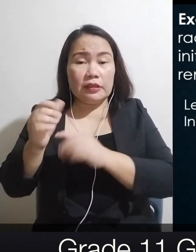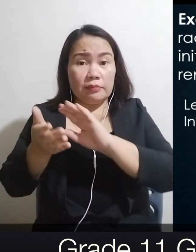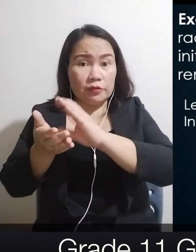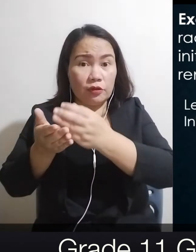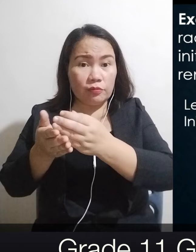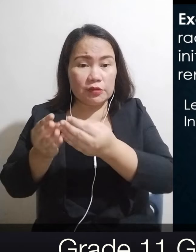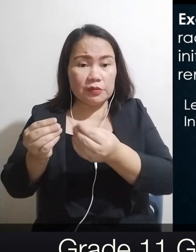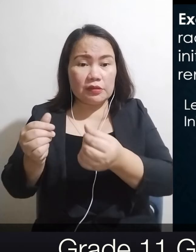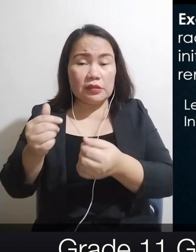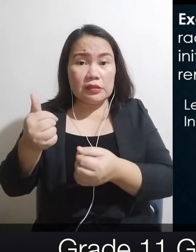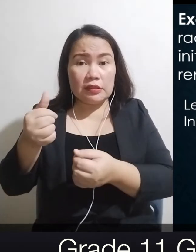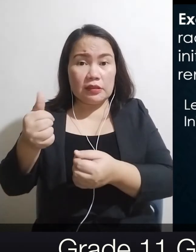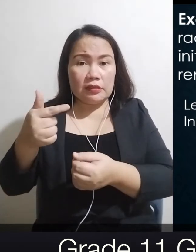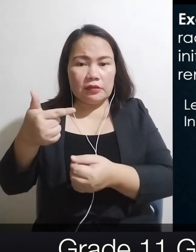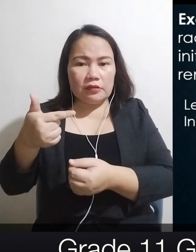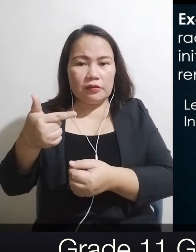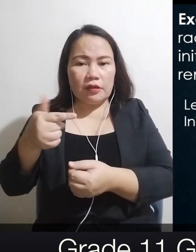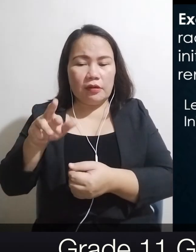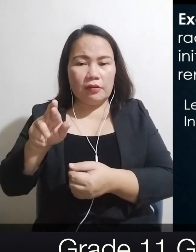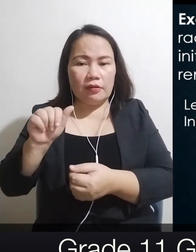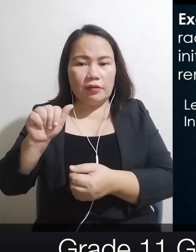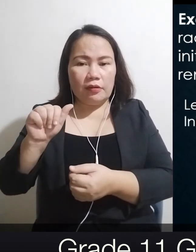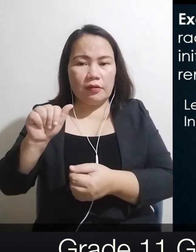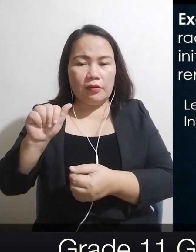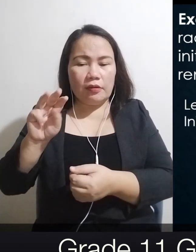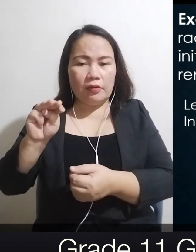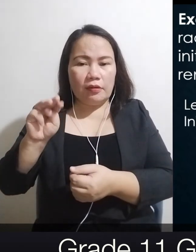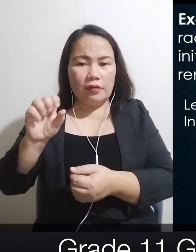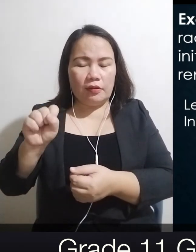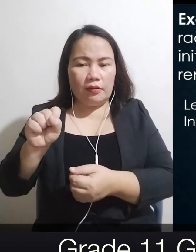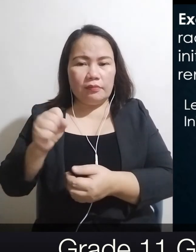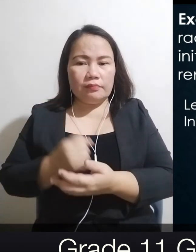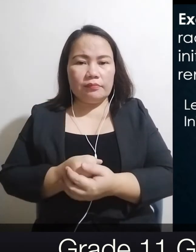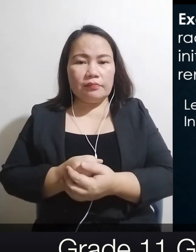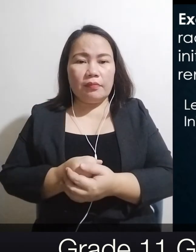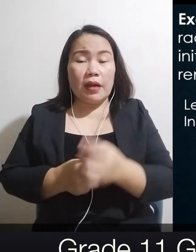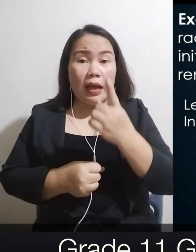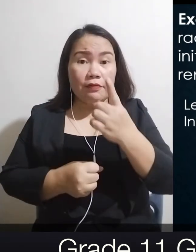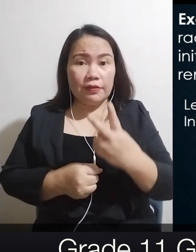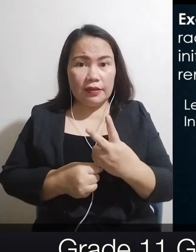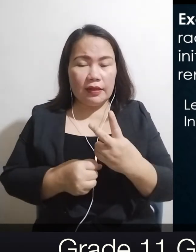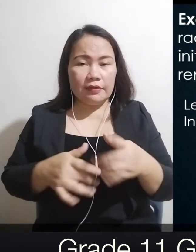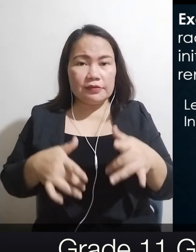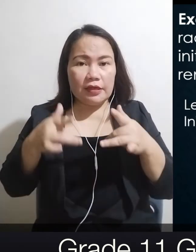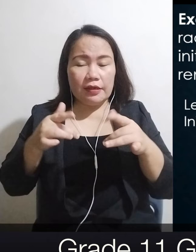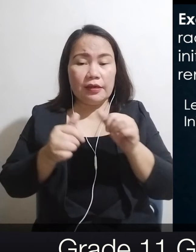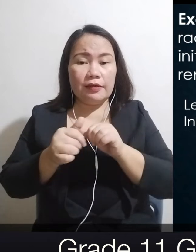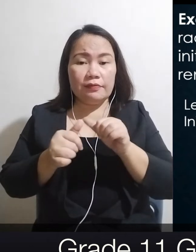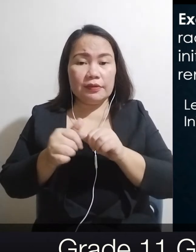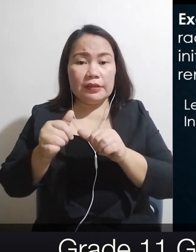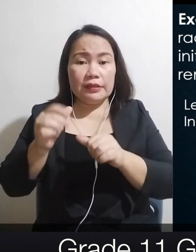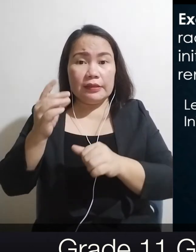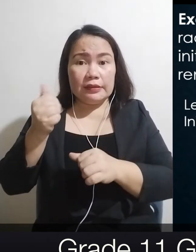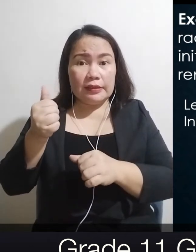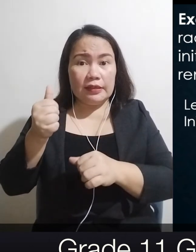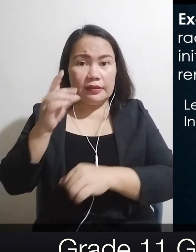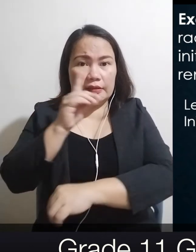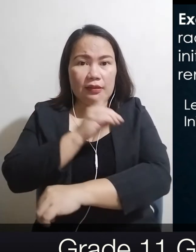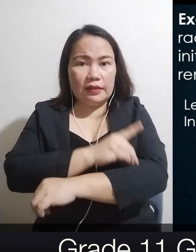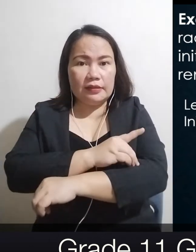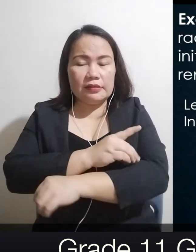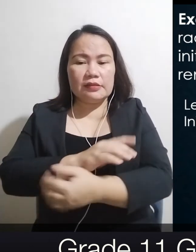10 grams. So, mag-half-life siya, no? Nag-half siya after 10 days, every 10